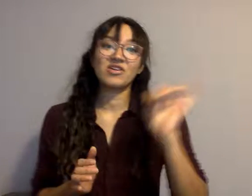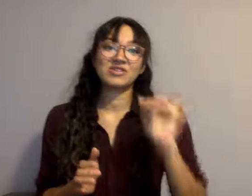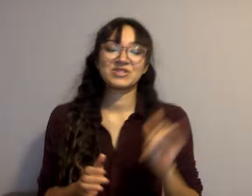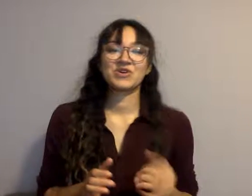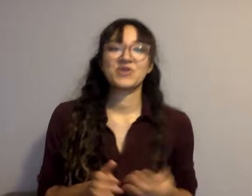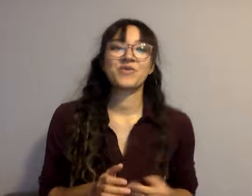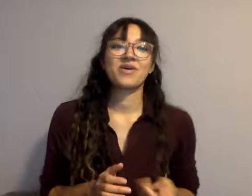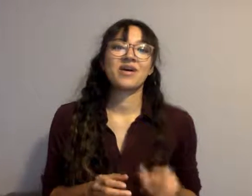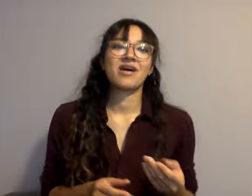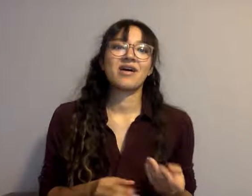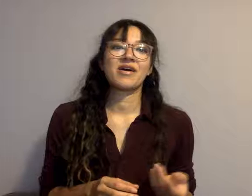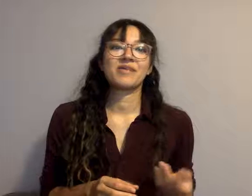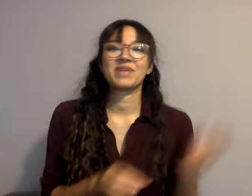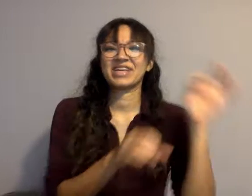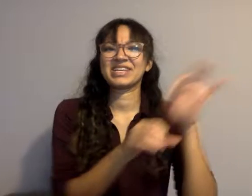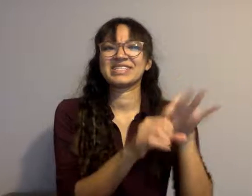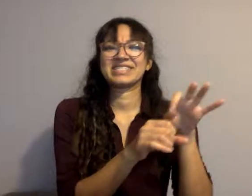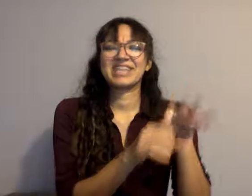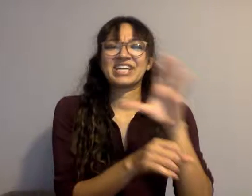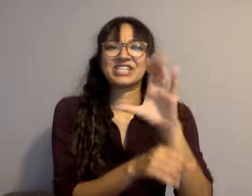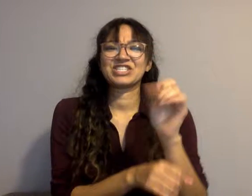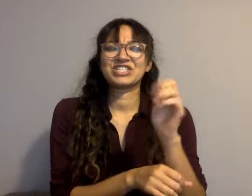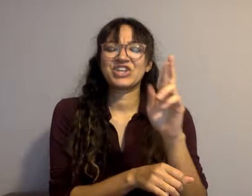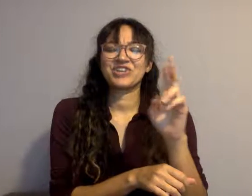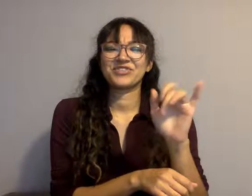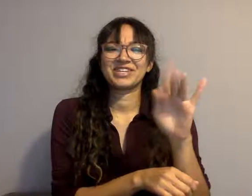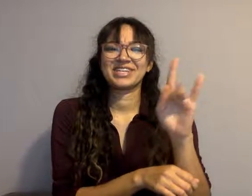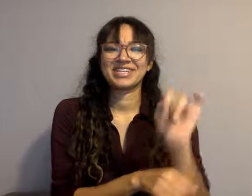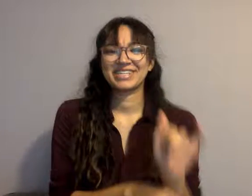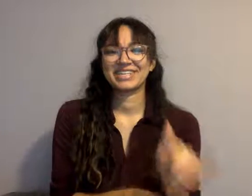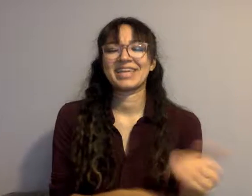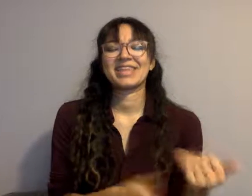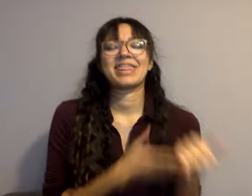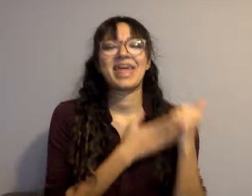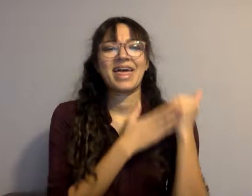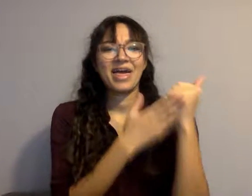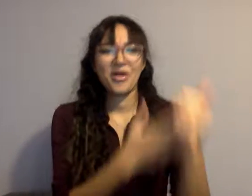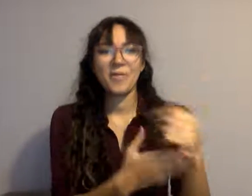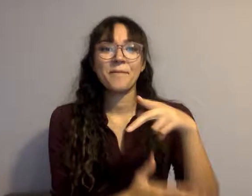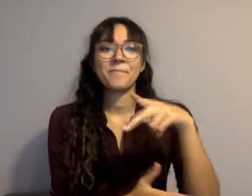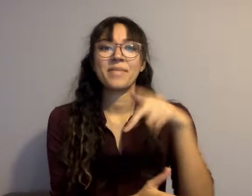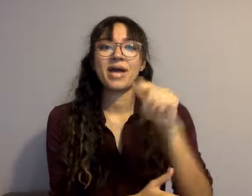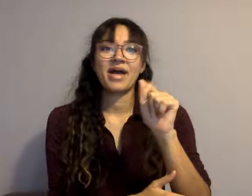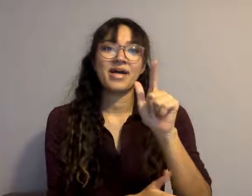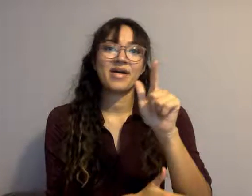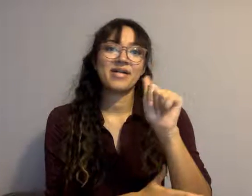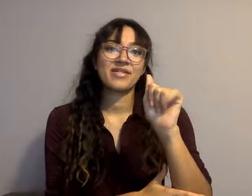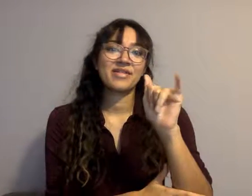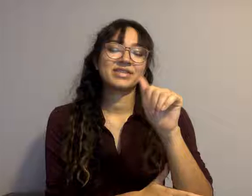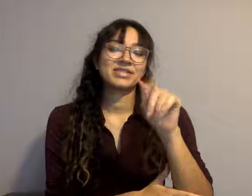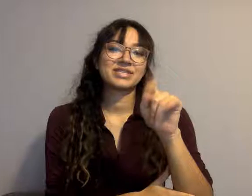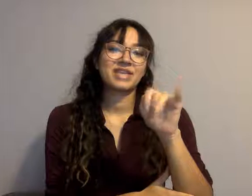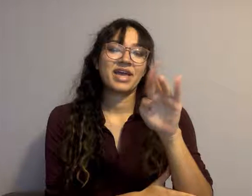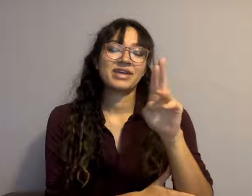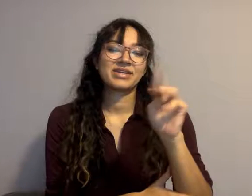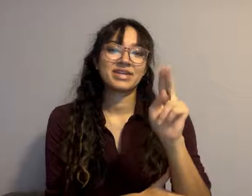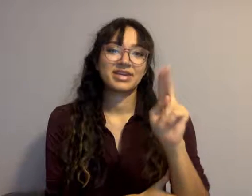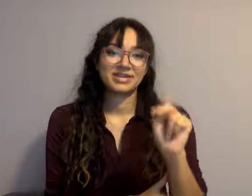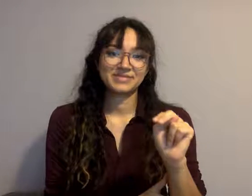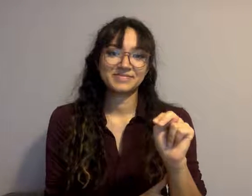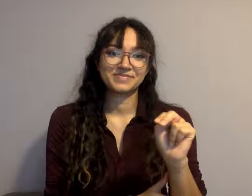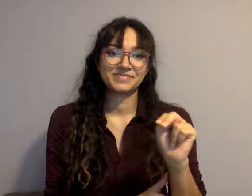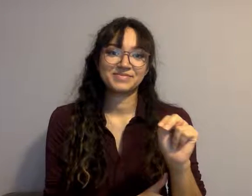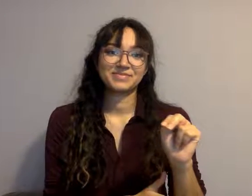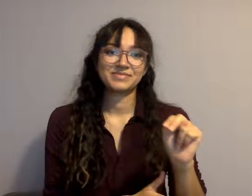that hopes to give Palestinian refugee children a sliver of the chance my parents gave me. But the one moment that stands